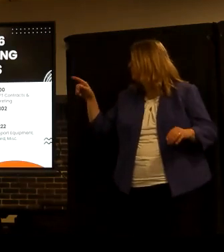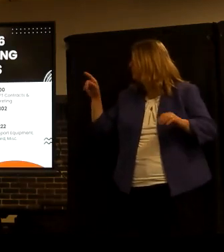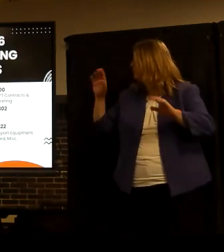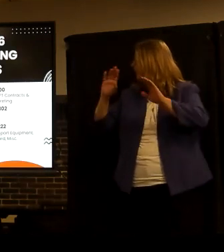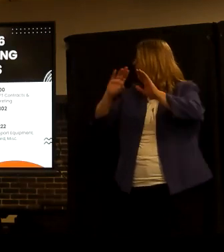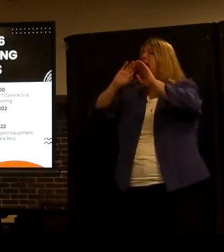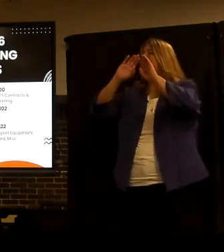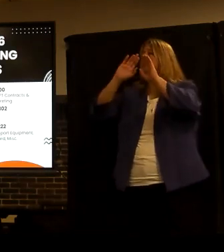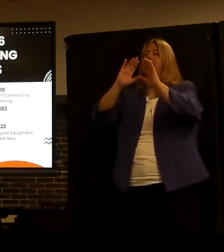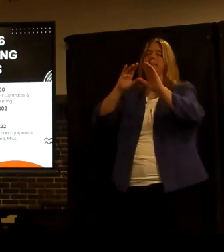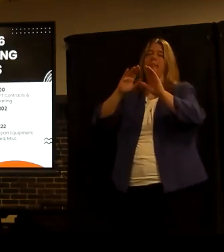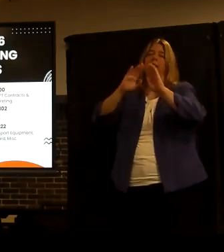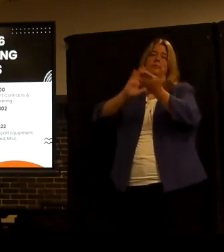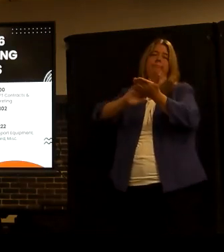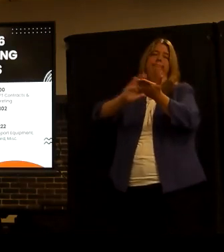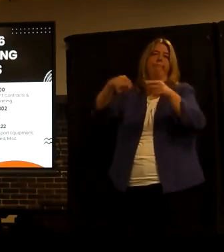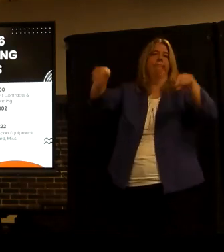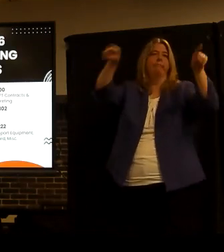costs.